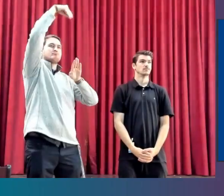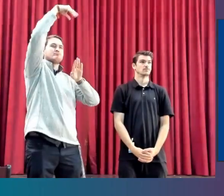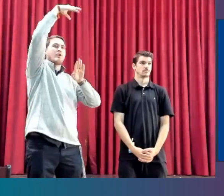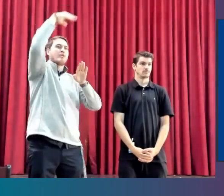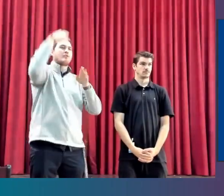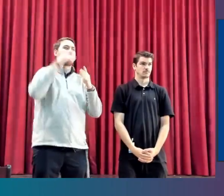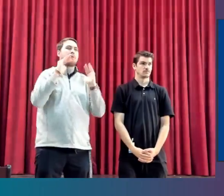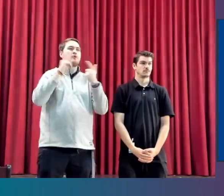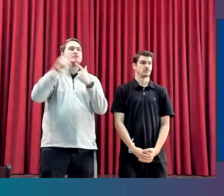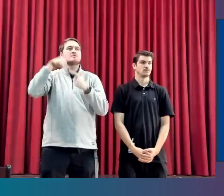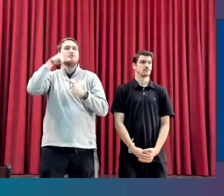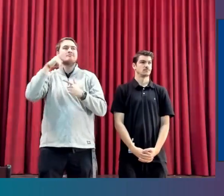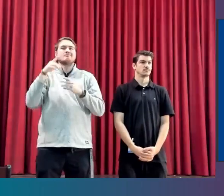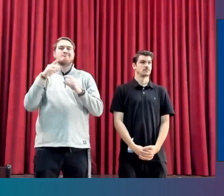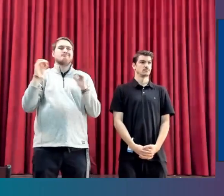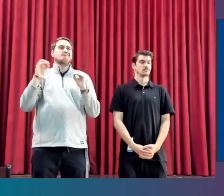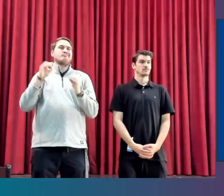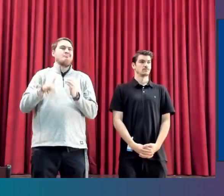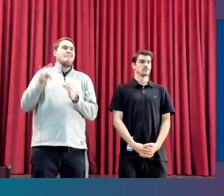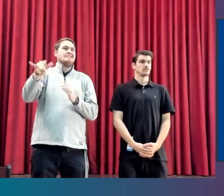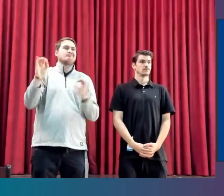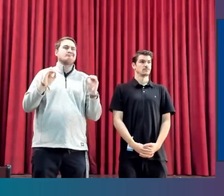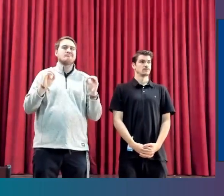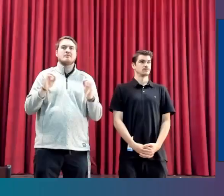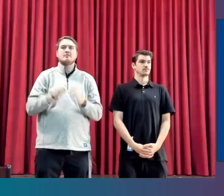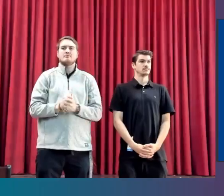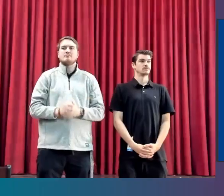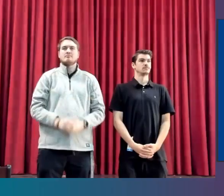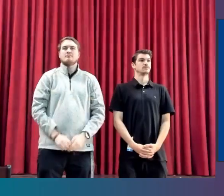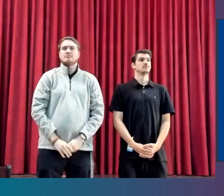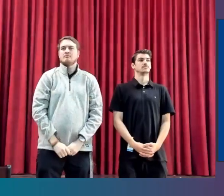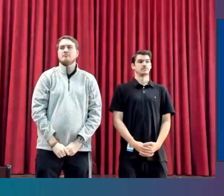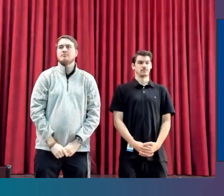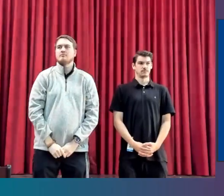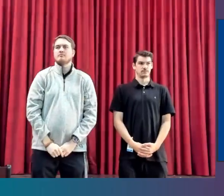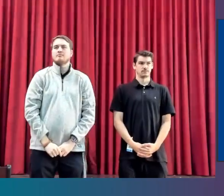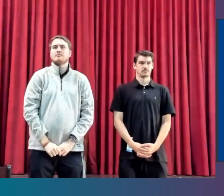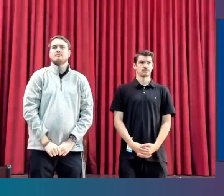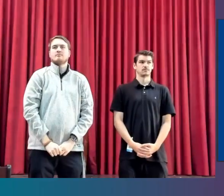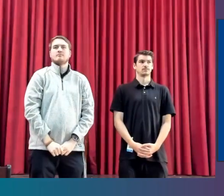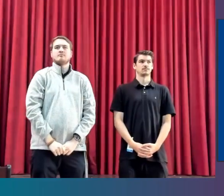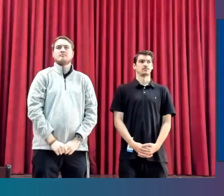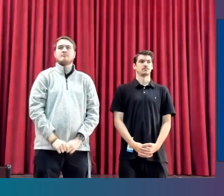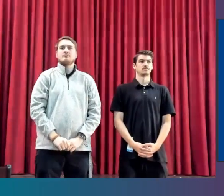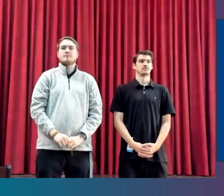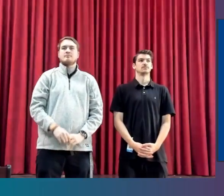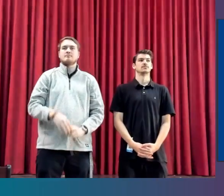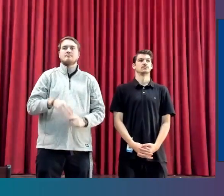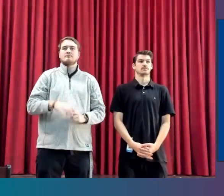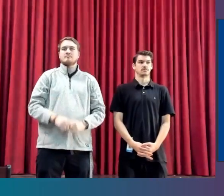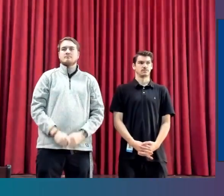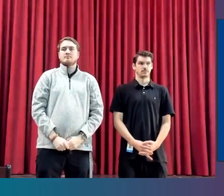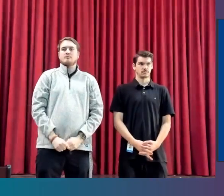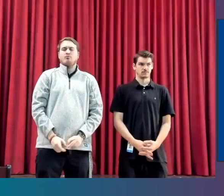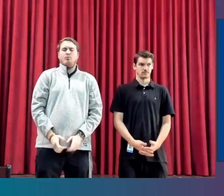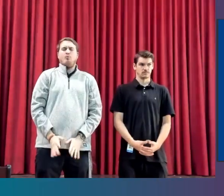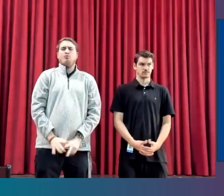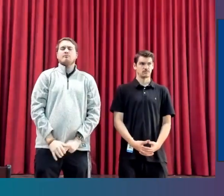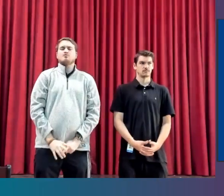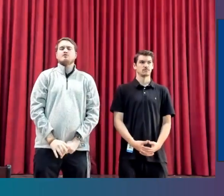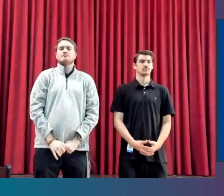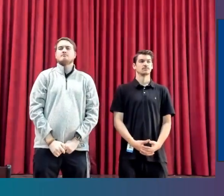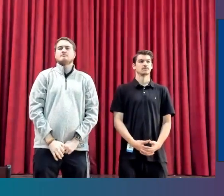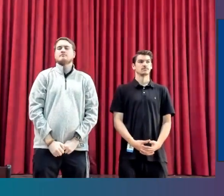again, we aren't sure if we should be going to the fire department as our first step for a referral, or if getting